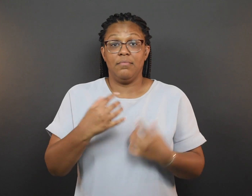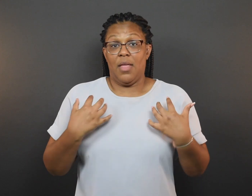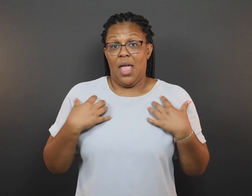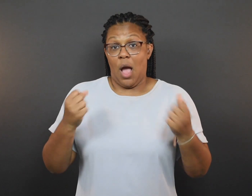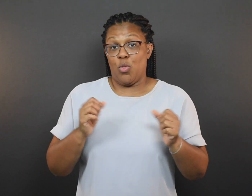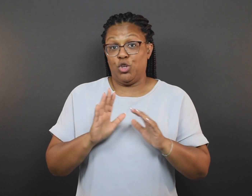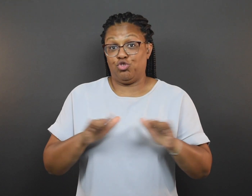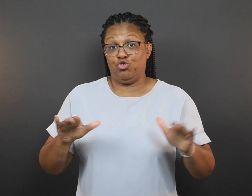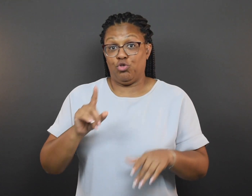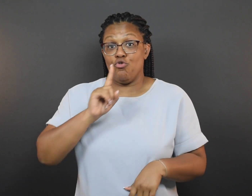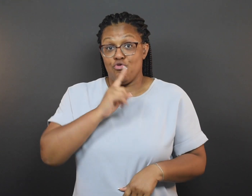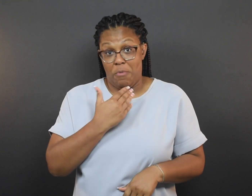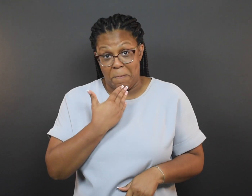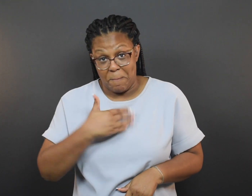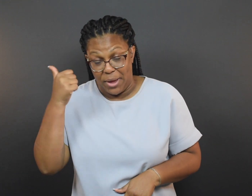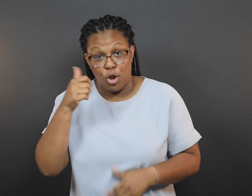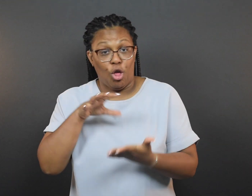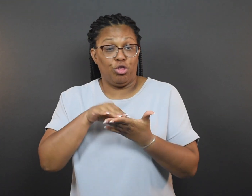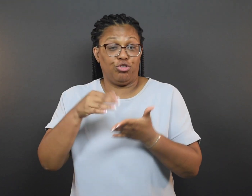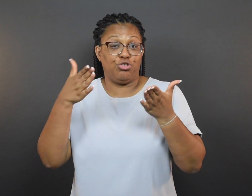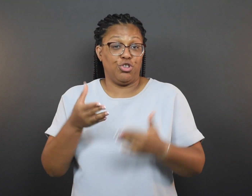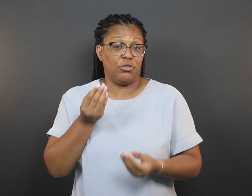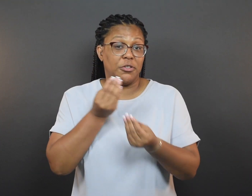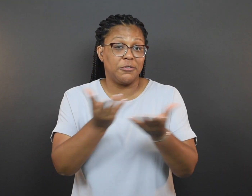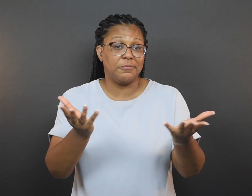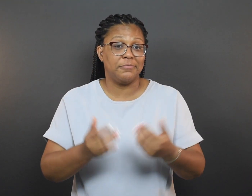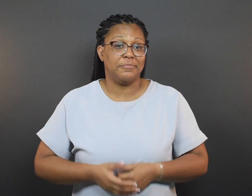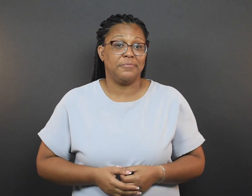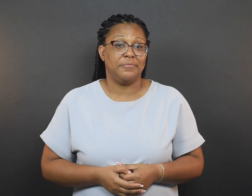Healthy children are better learners.